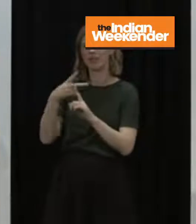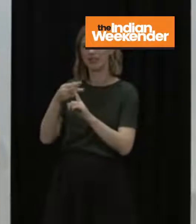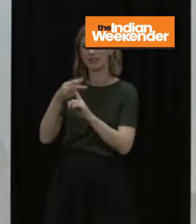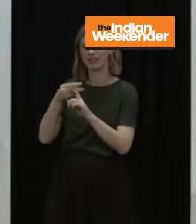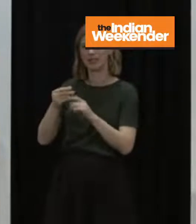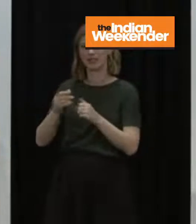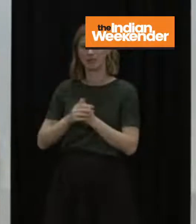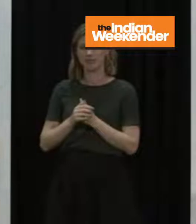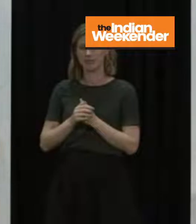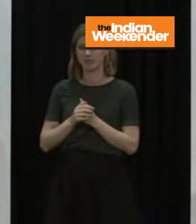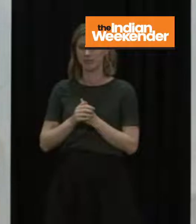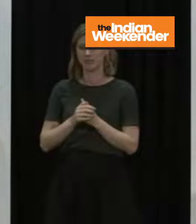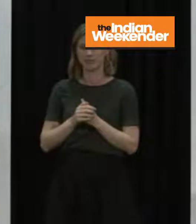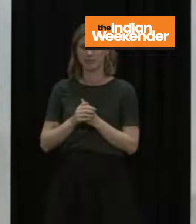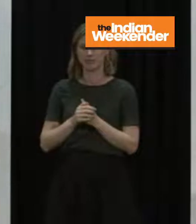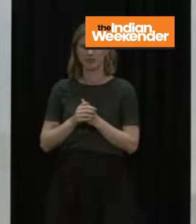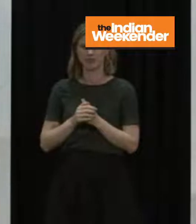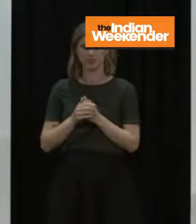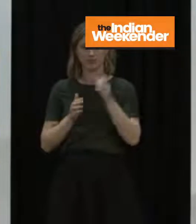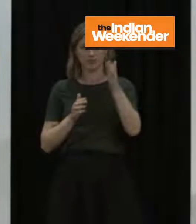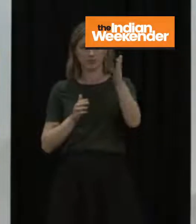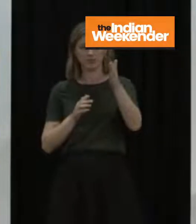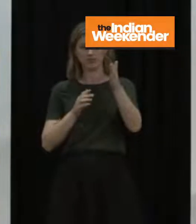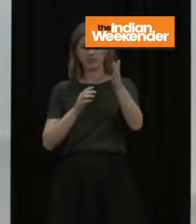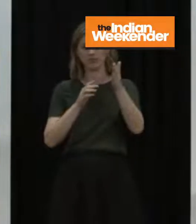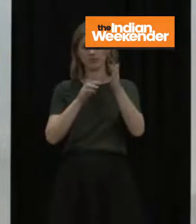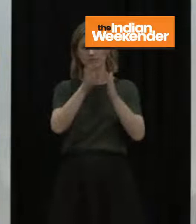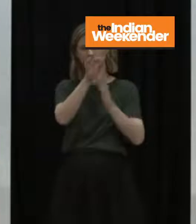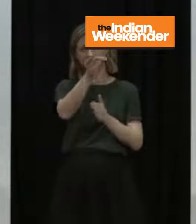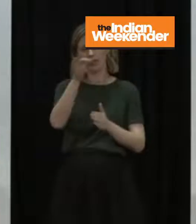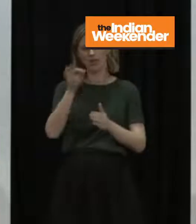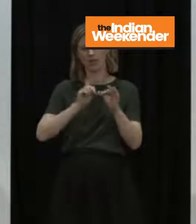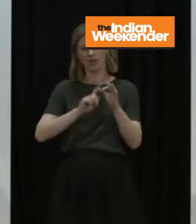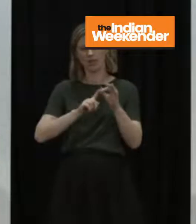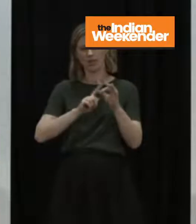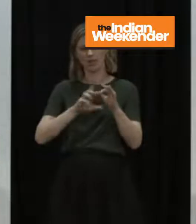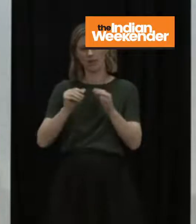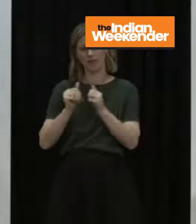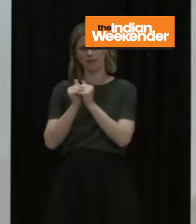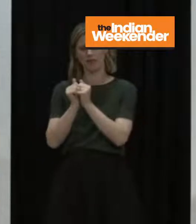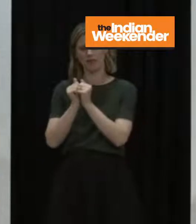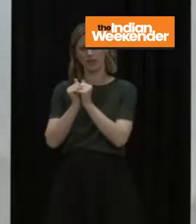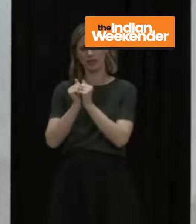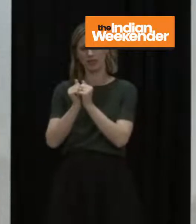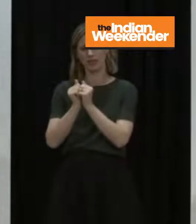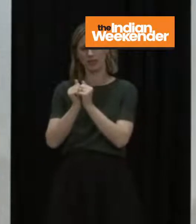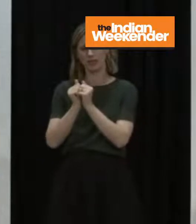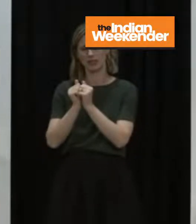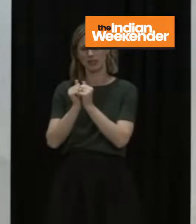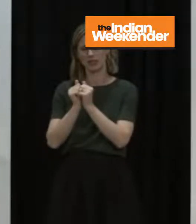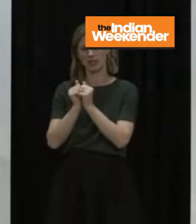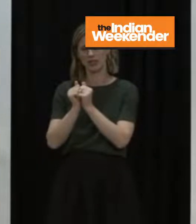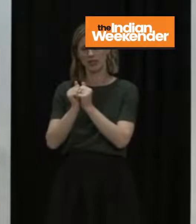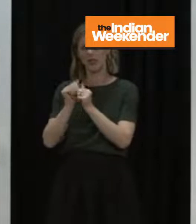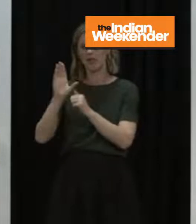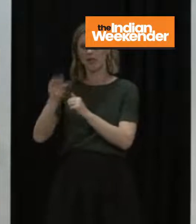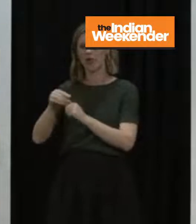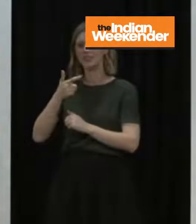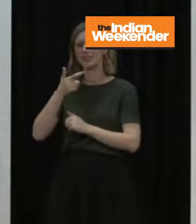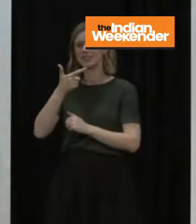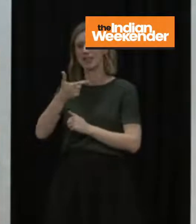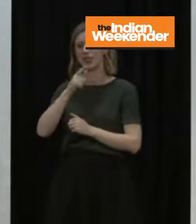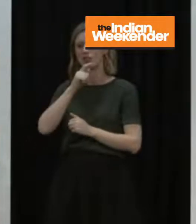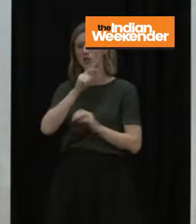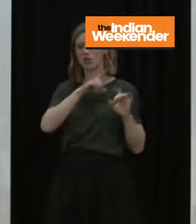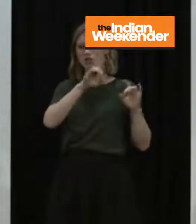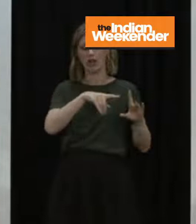been? Oh, sorry, Peter and then Barry. Can I just ask a question on behalf of our friends over at 7 News Australia? They're doing a story.